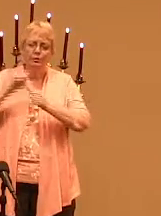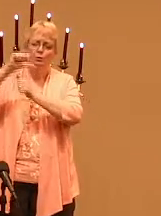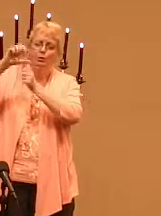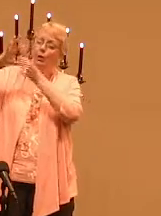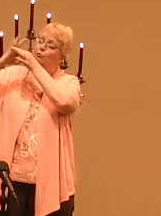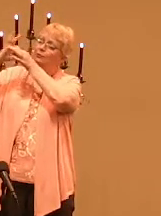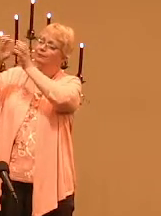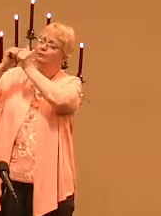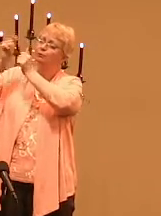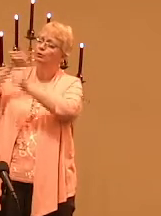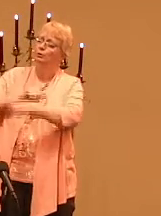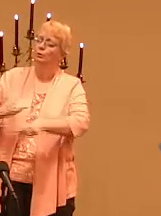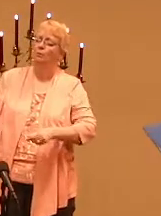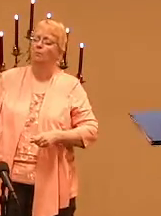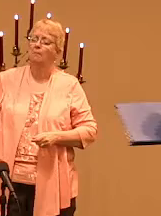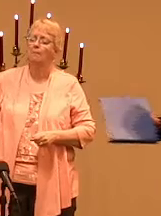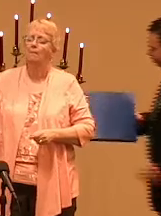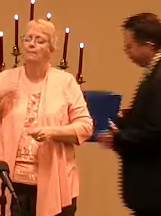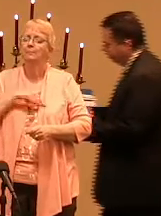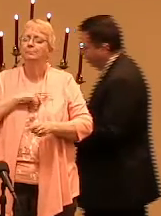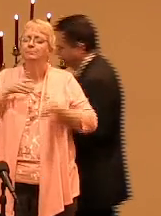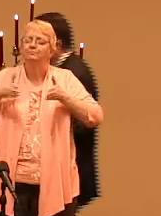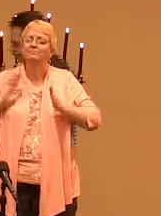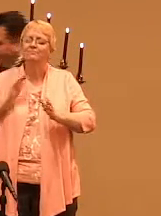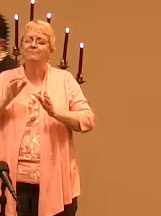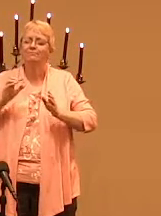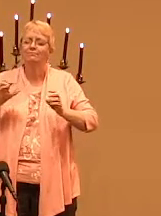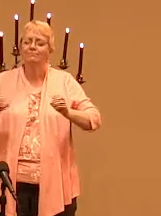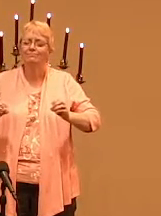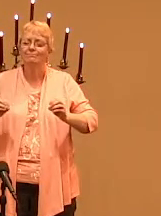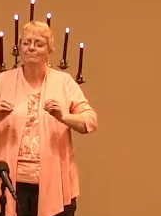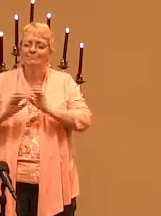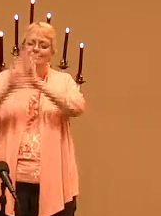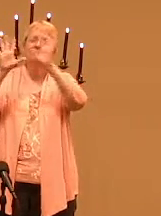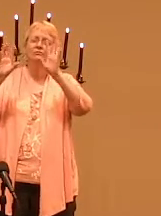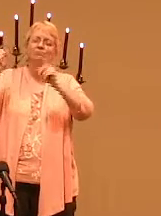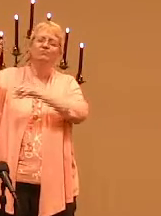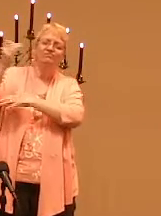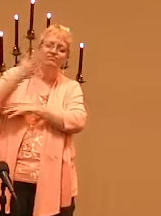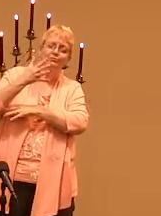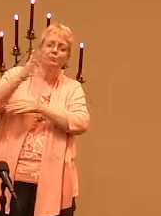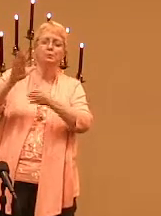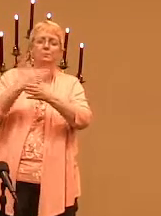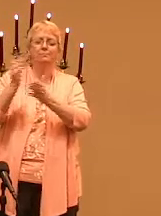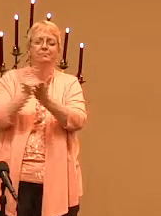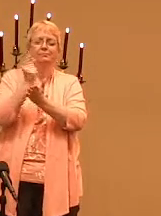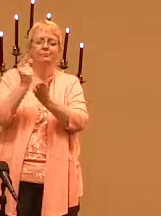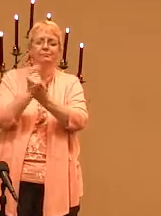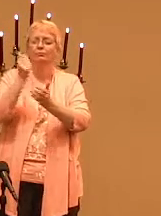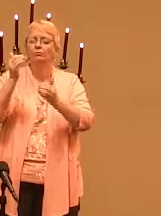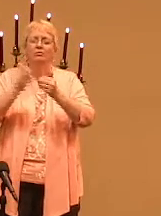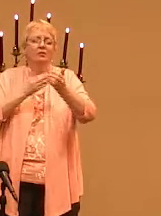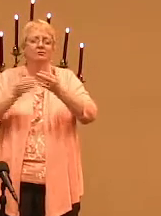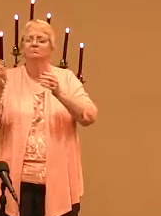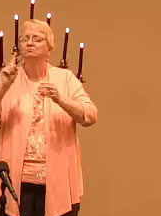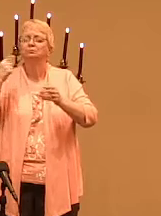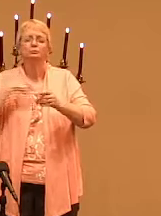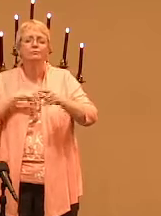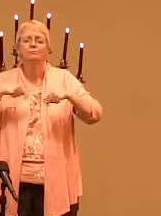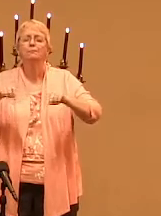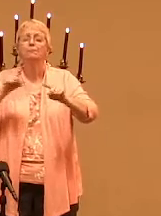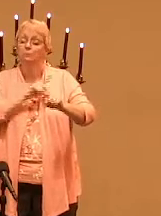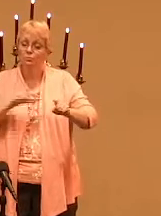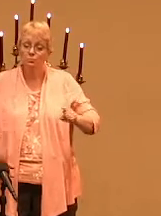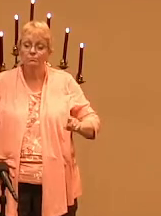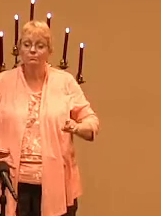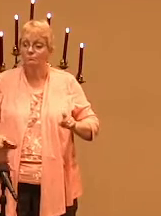you. And we let our light shine to other people, spreading the gospel everywhere we go. Because, Lord God, we